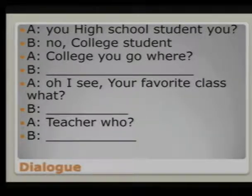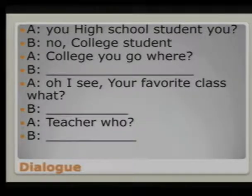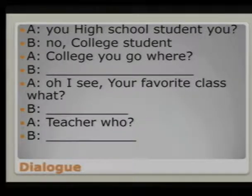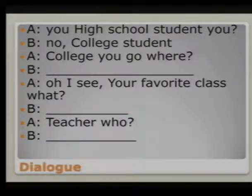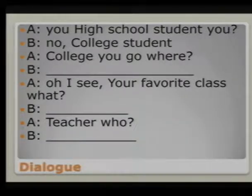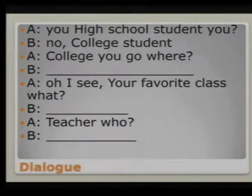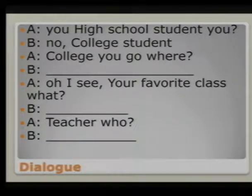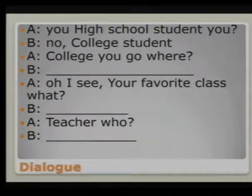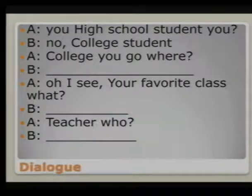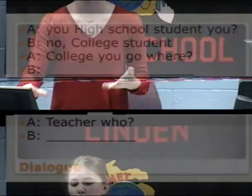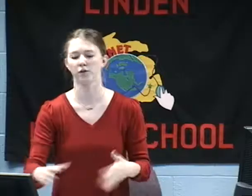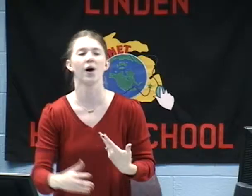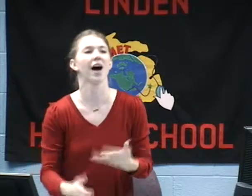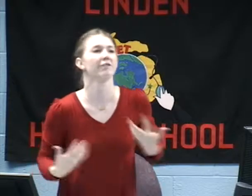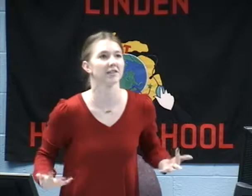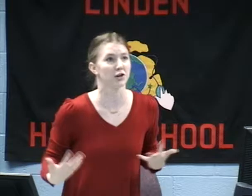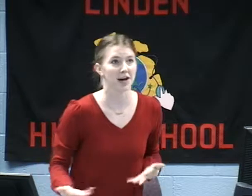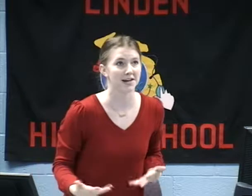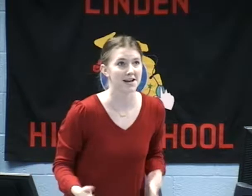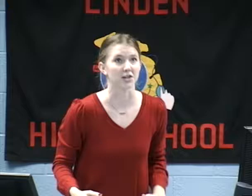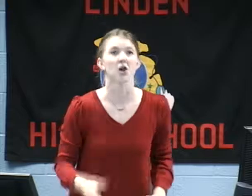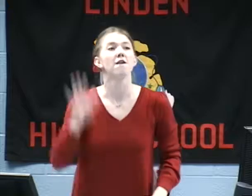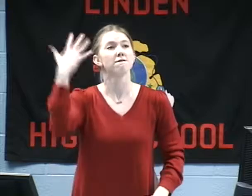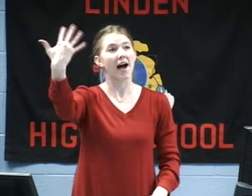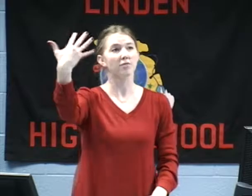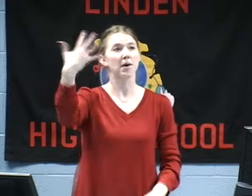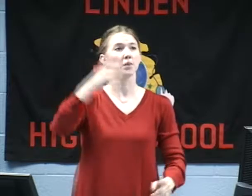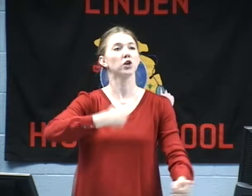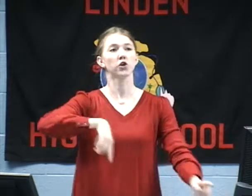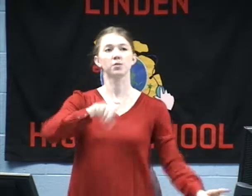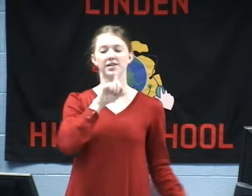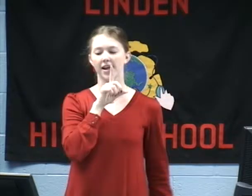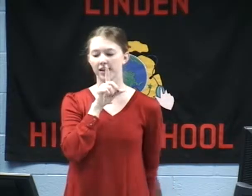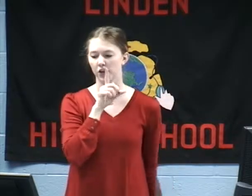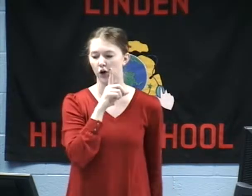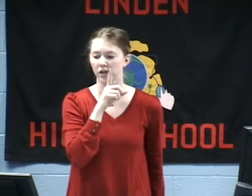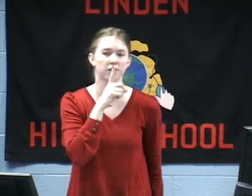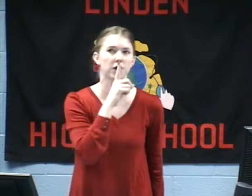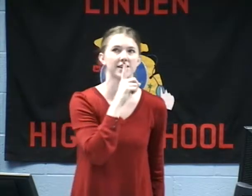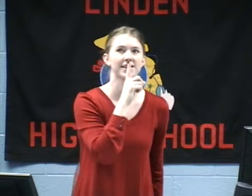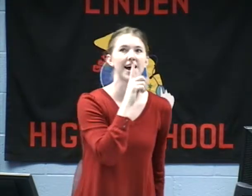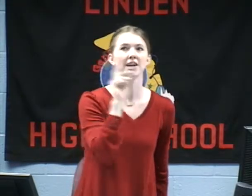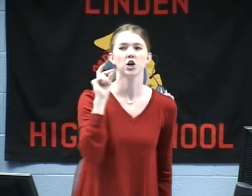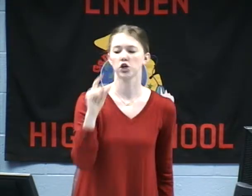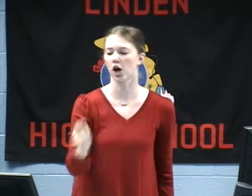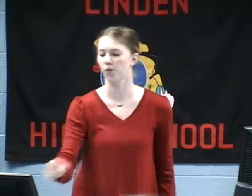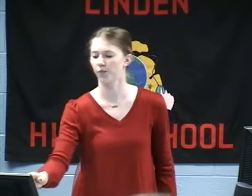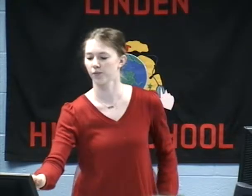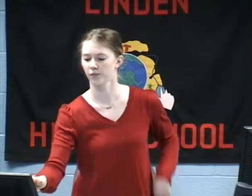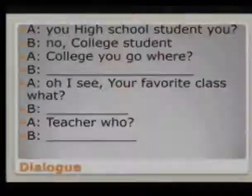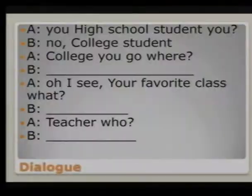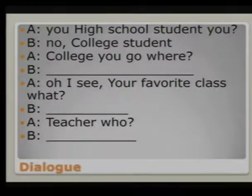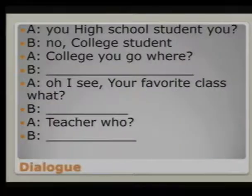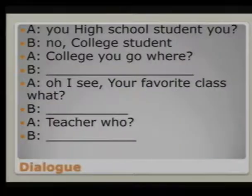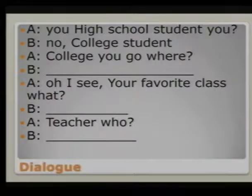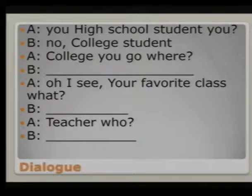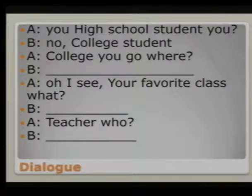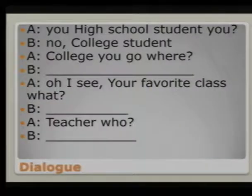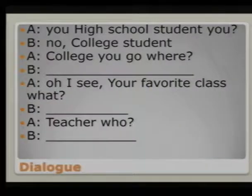You can pick a high school teacher if you want. Obviously, you're not in college. 5 people. You should be silent because you don't need your voice to sign. Go.